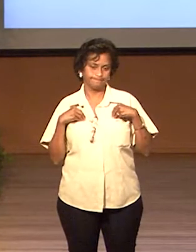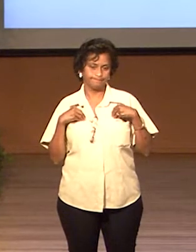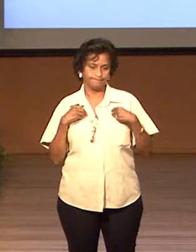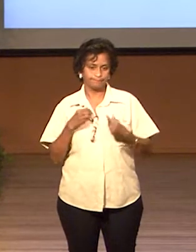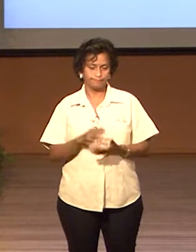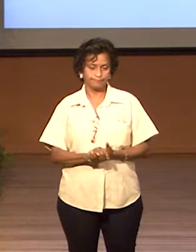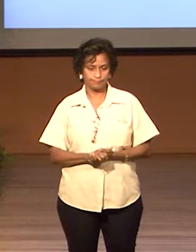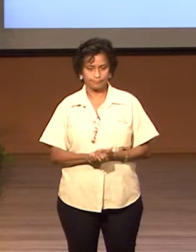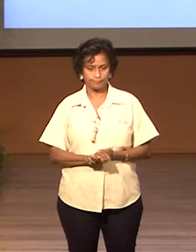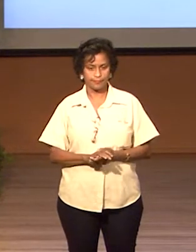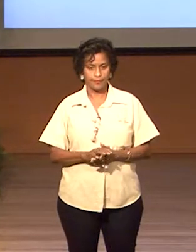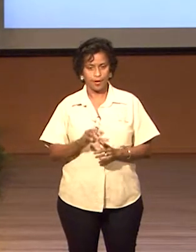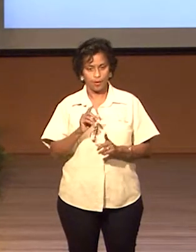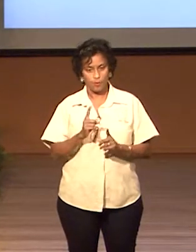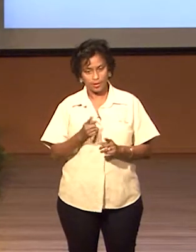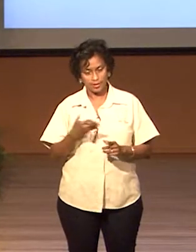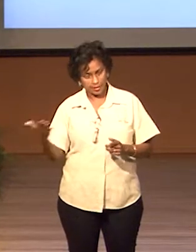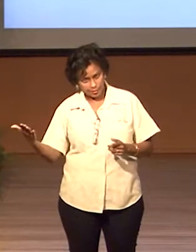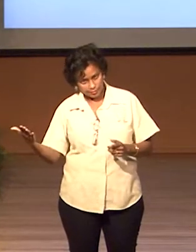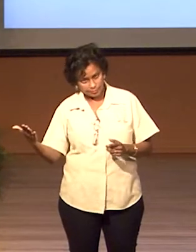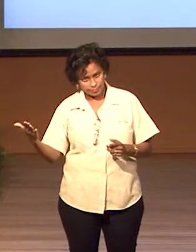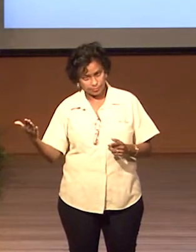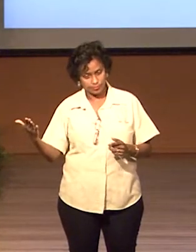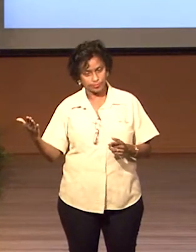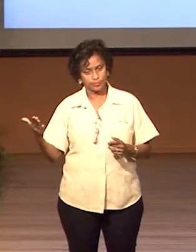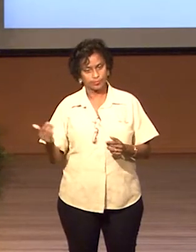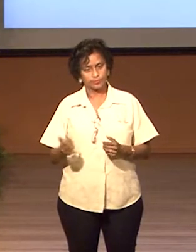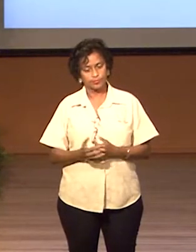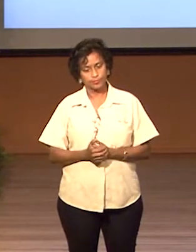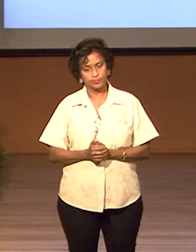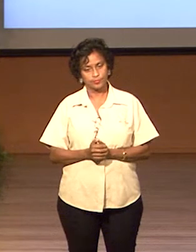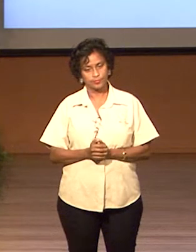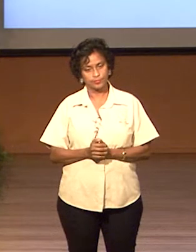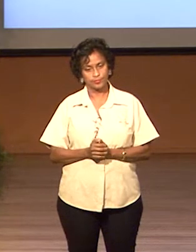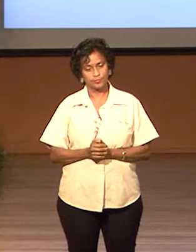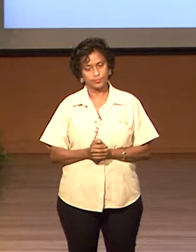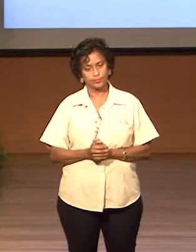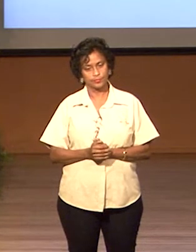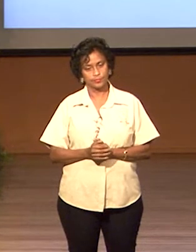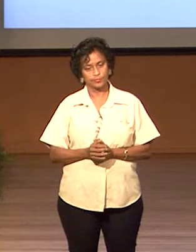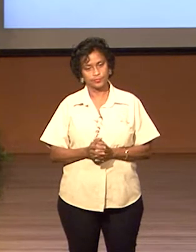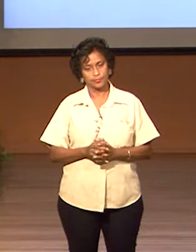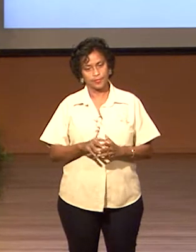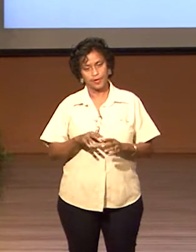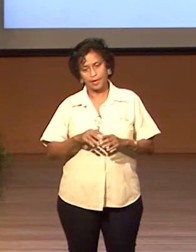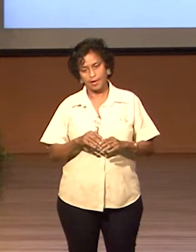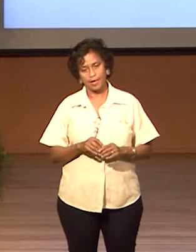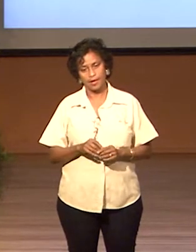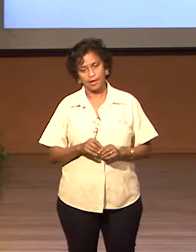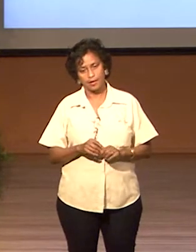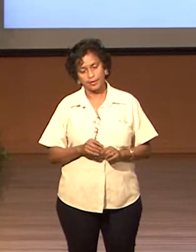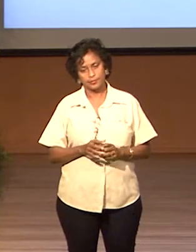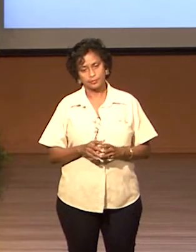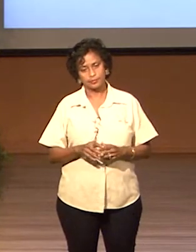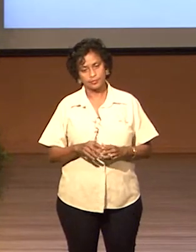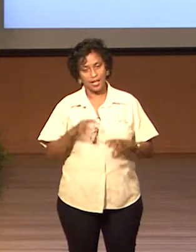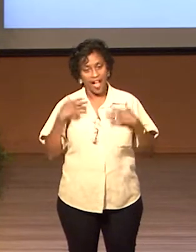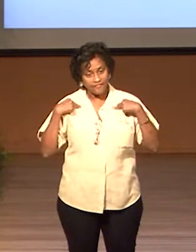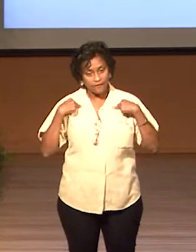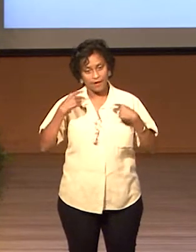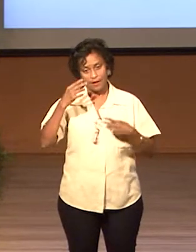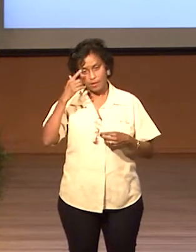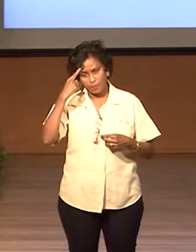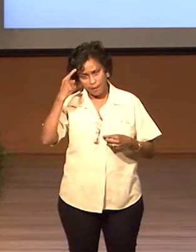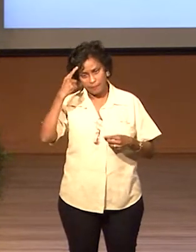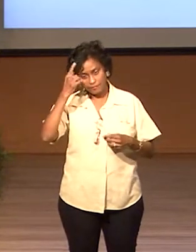of the issues related to mental health or mental illness is that it can